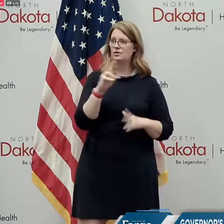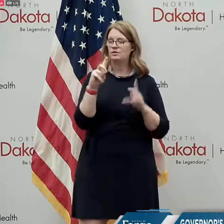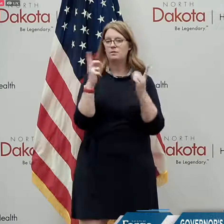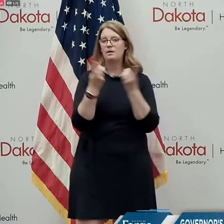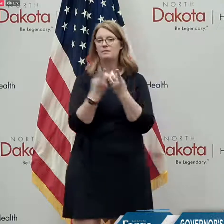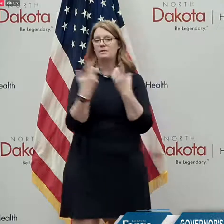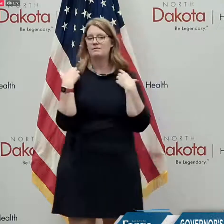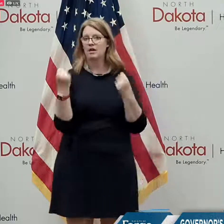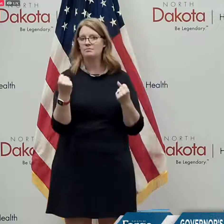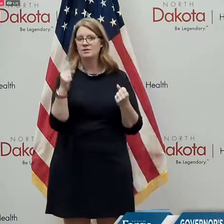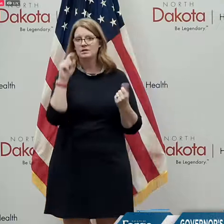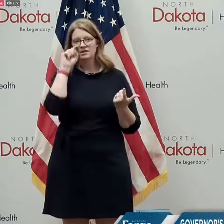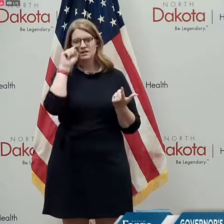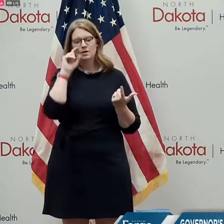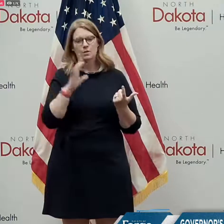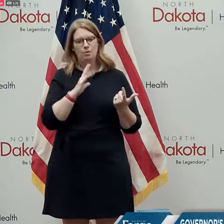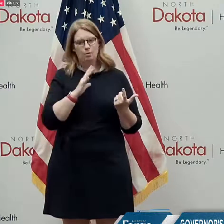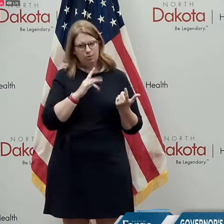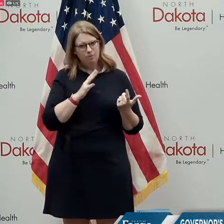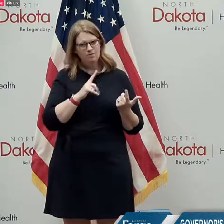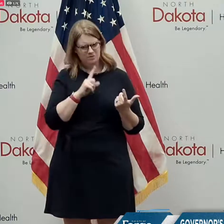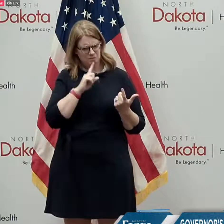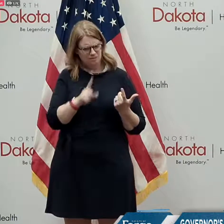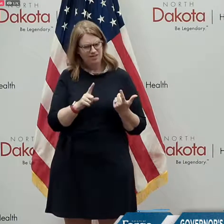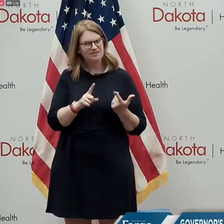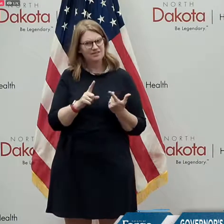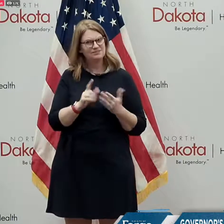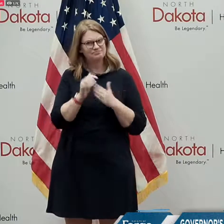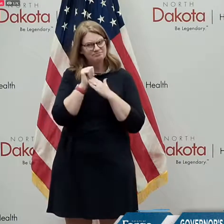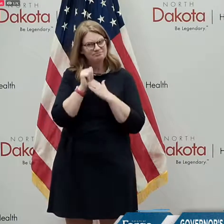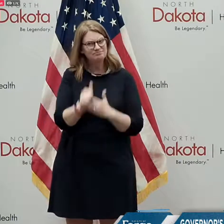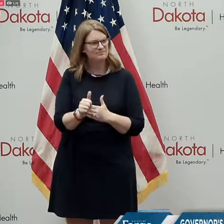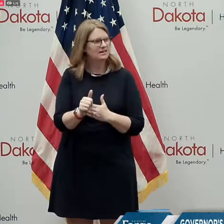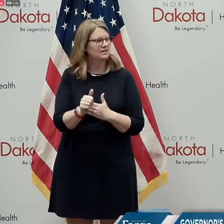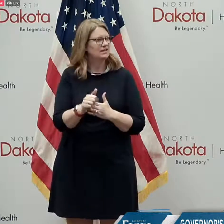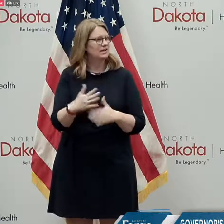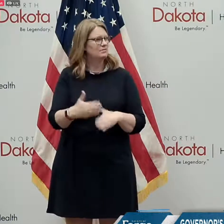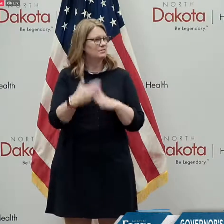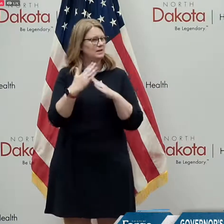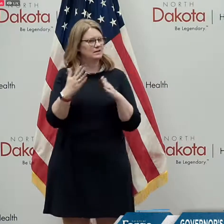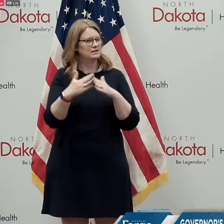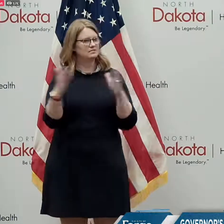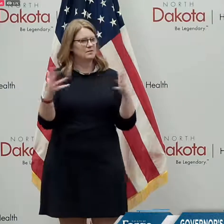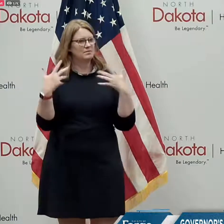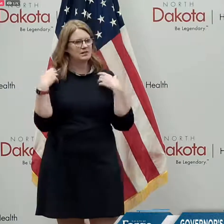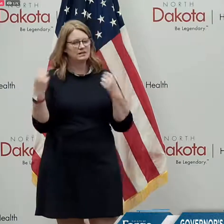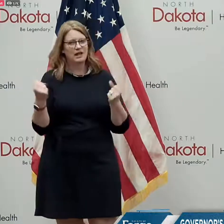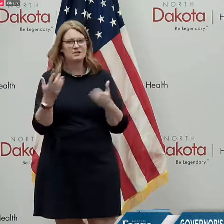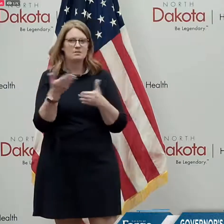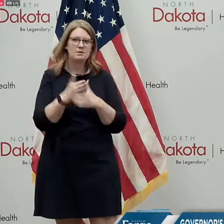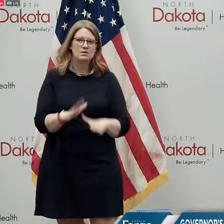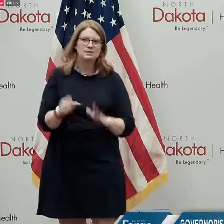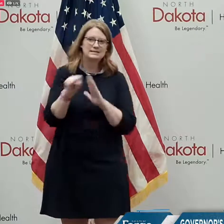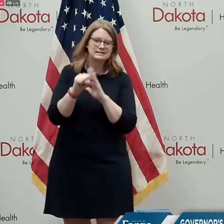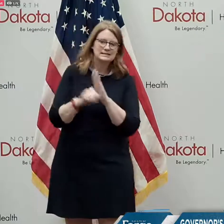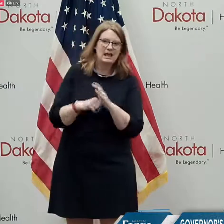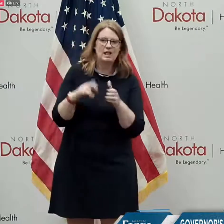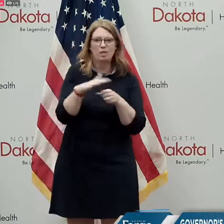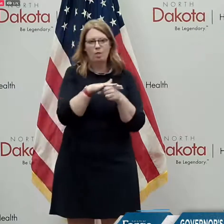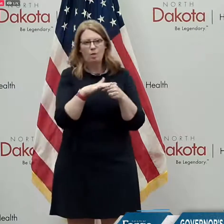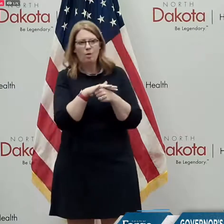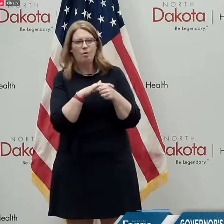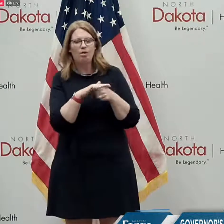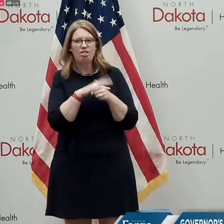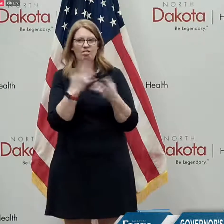of Health during the last 3 months has continued to lead the way in protecting public health, partnering with state, local, and federal and tribal